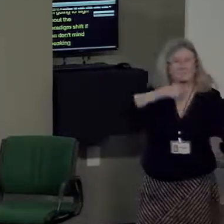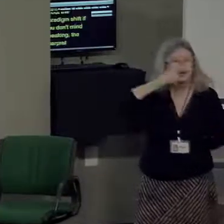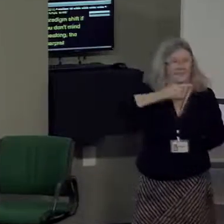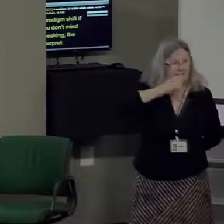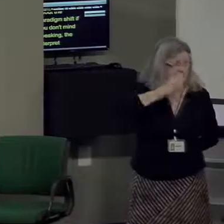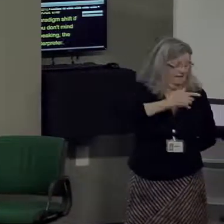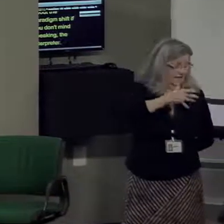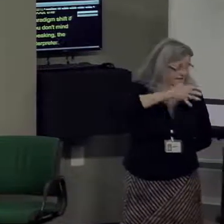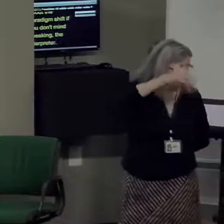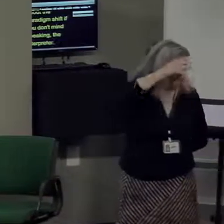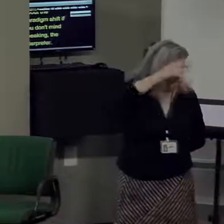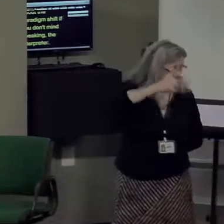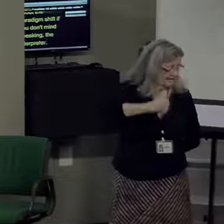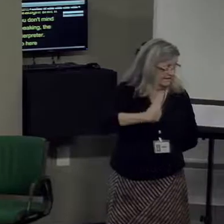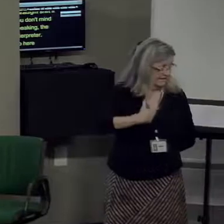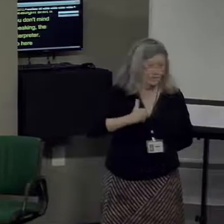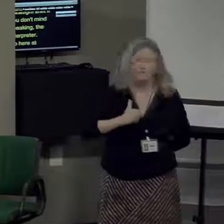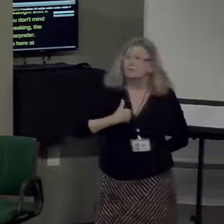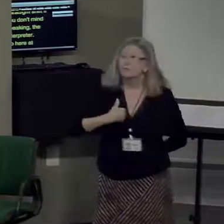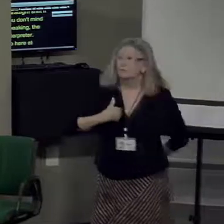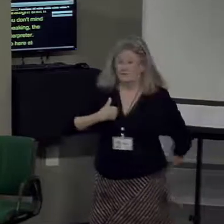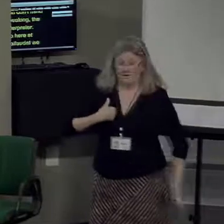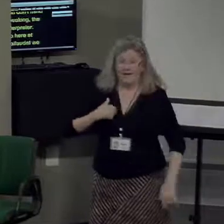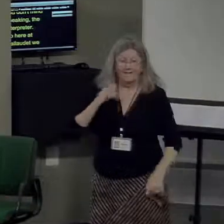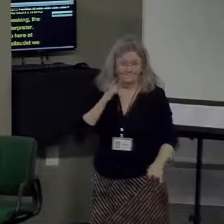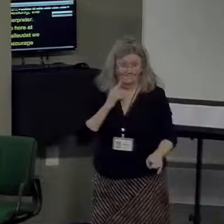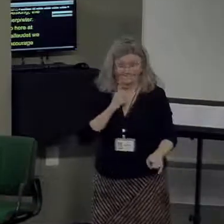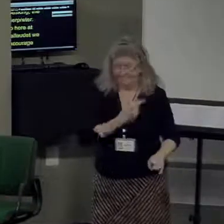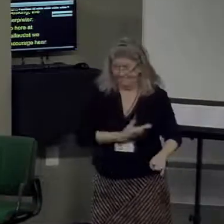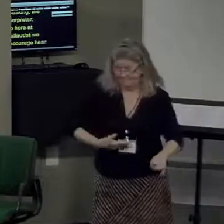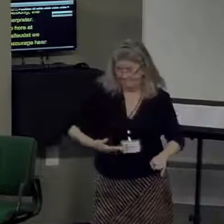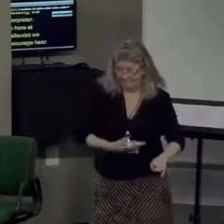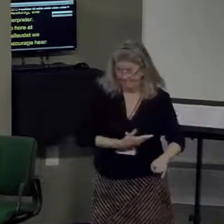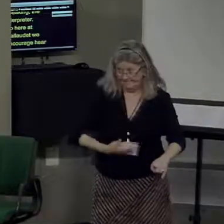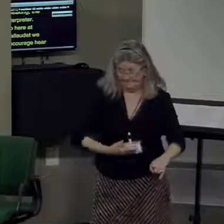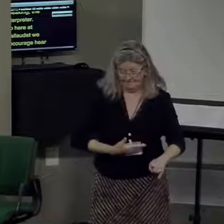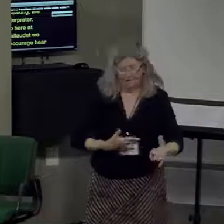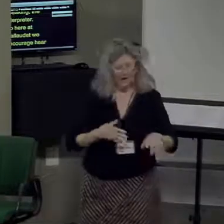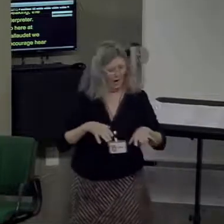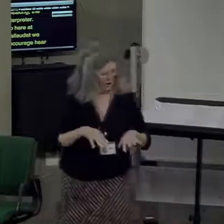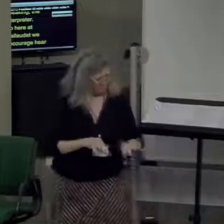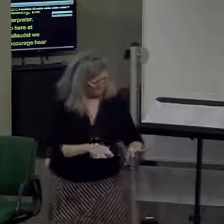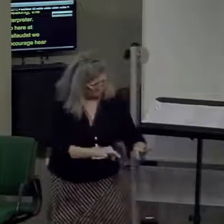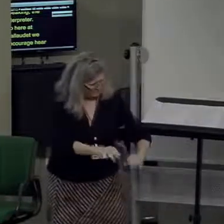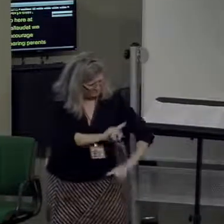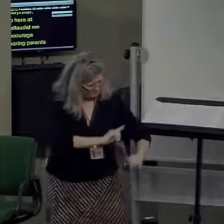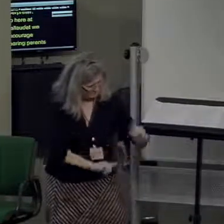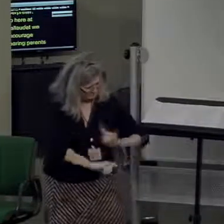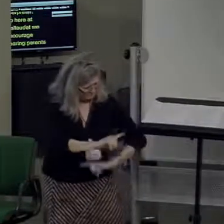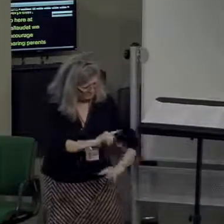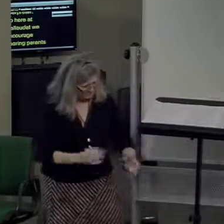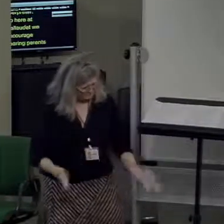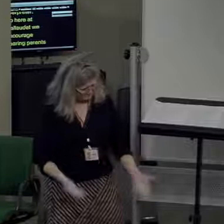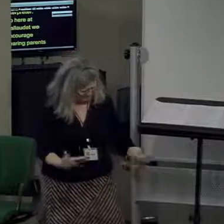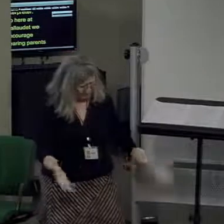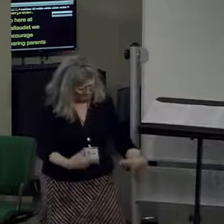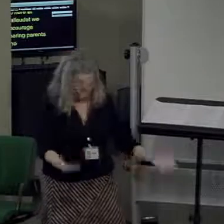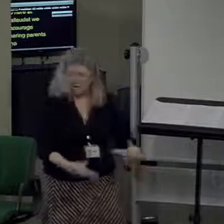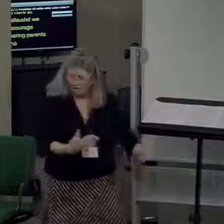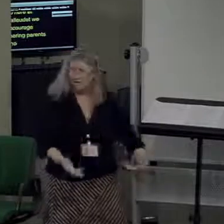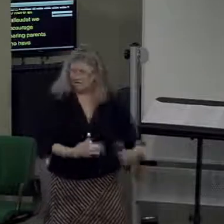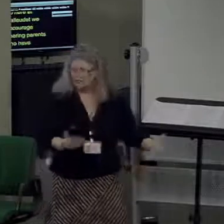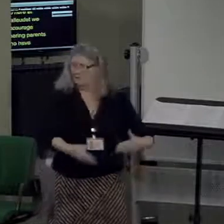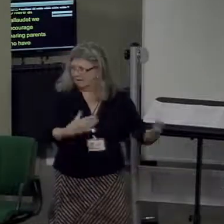encourage hearing parents who have deaf children to acquire sign language